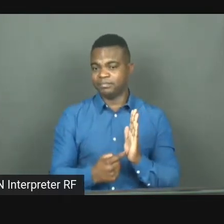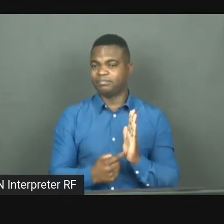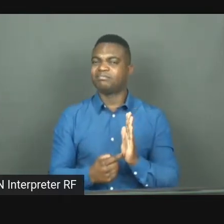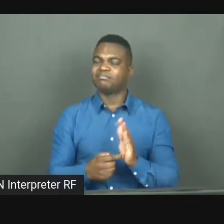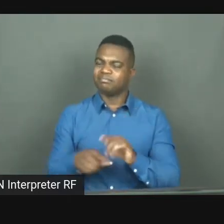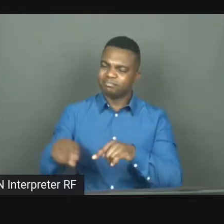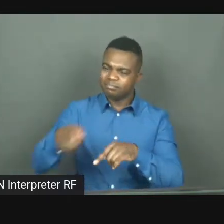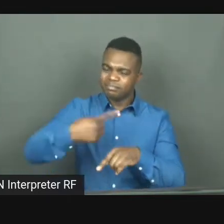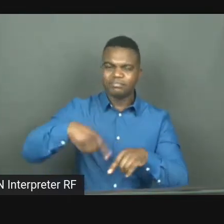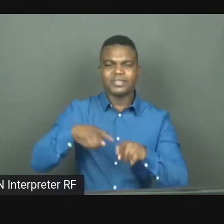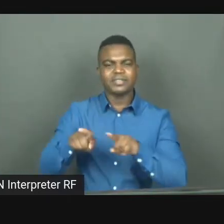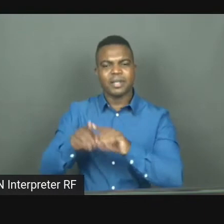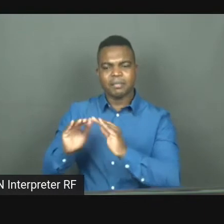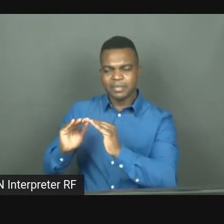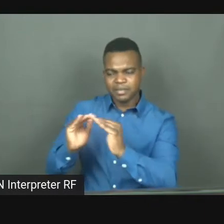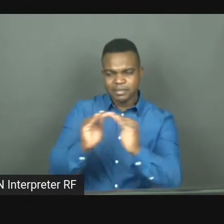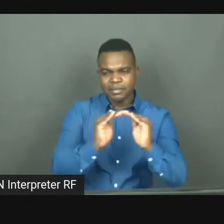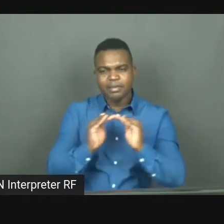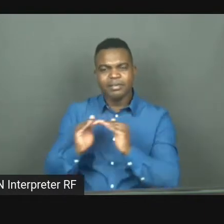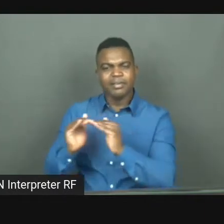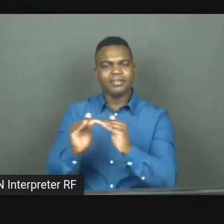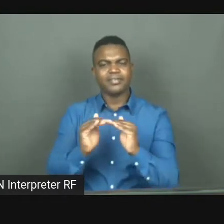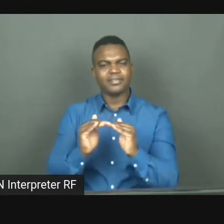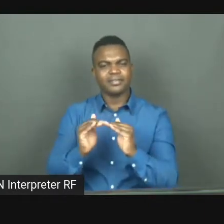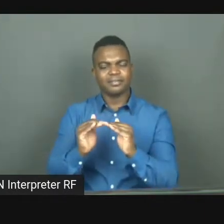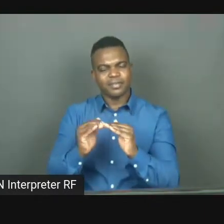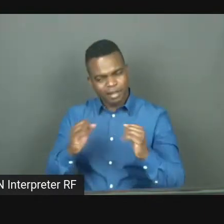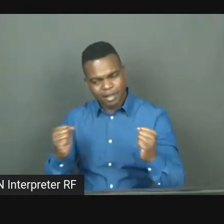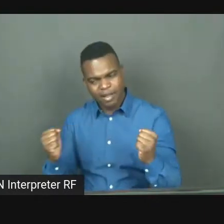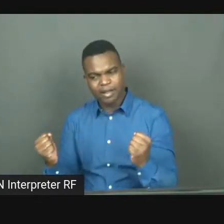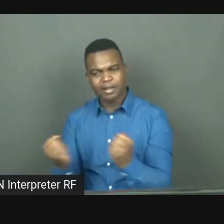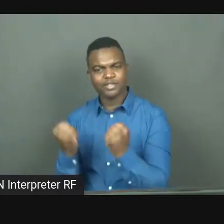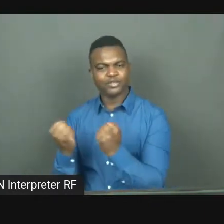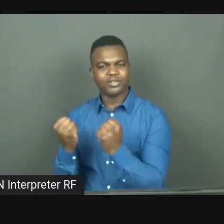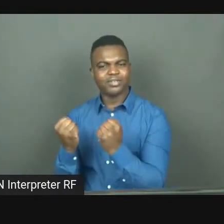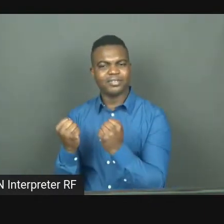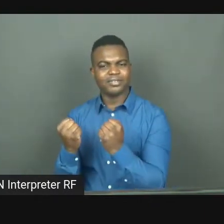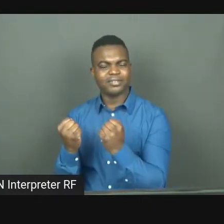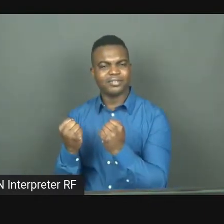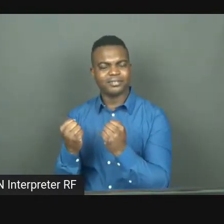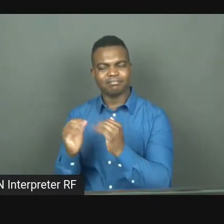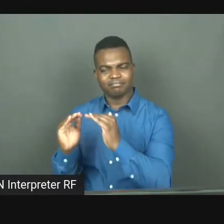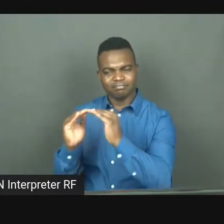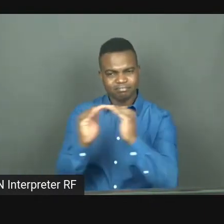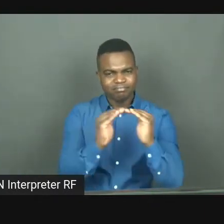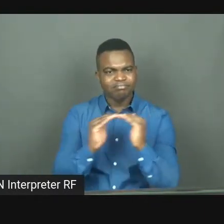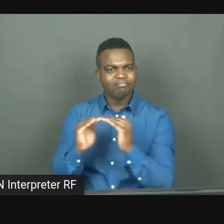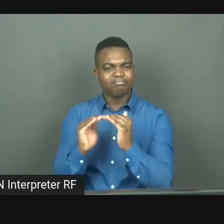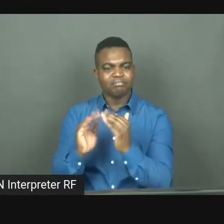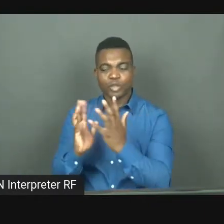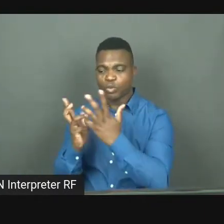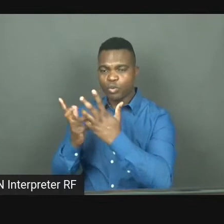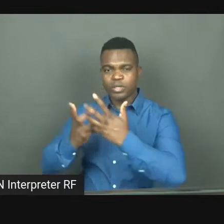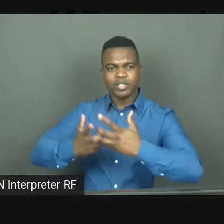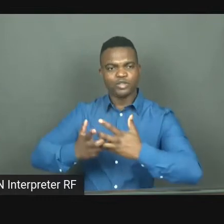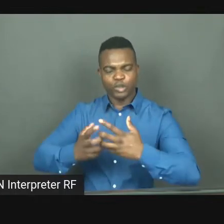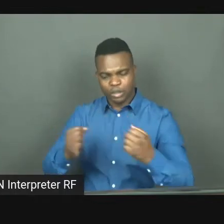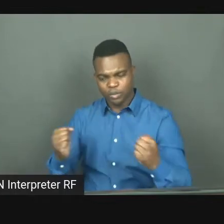At the time, there was already this sense we all share now